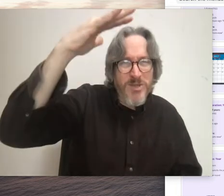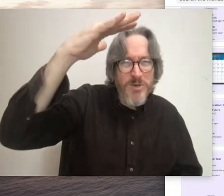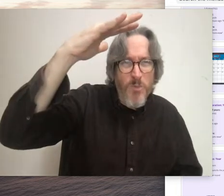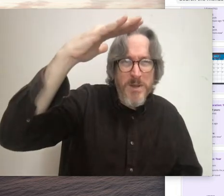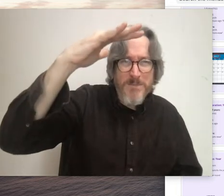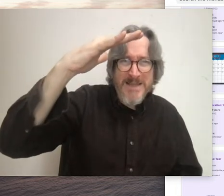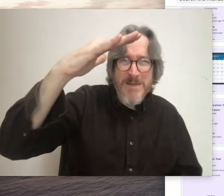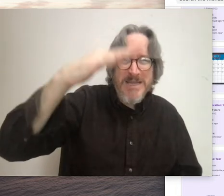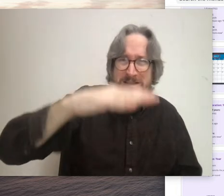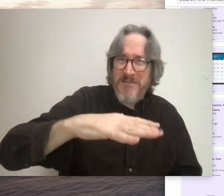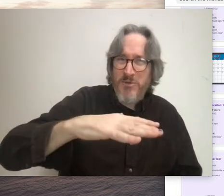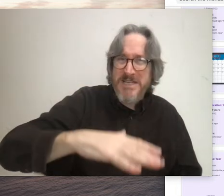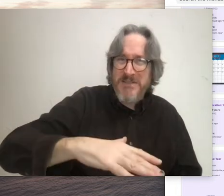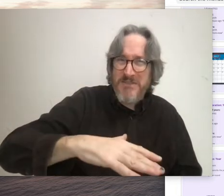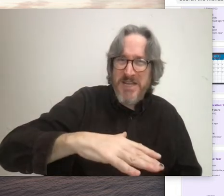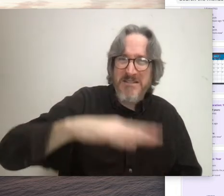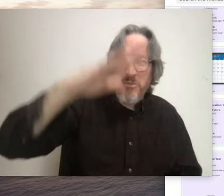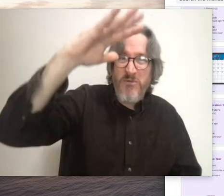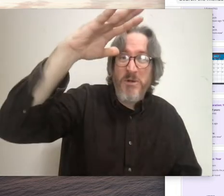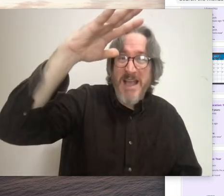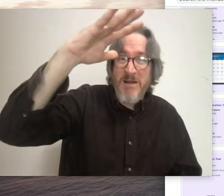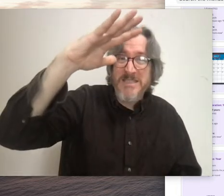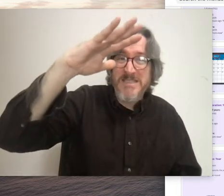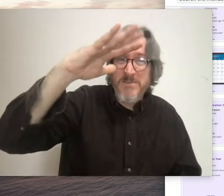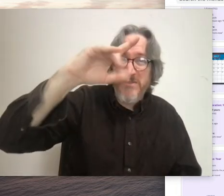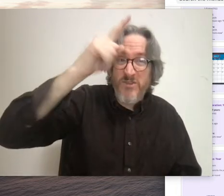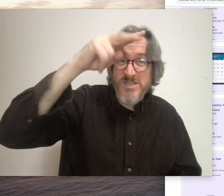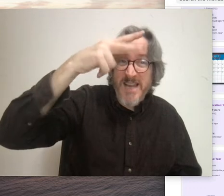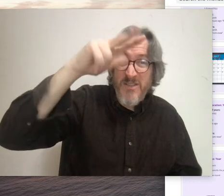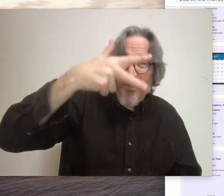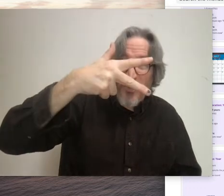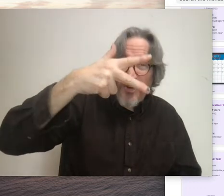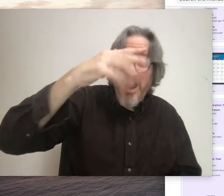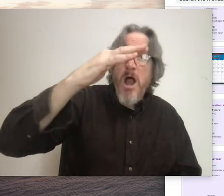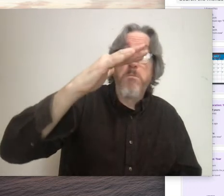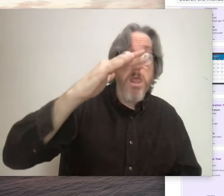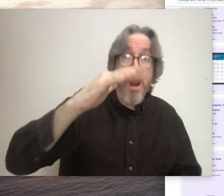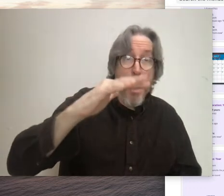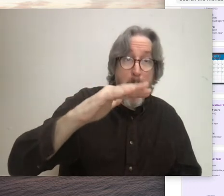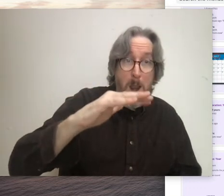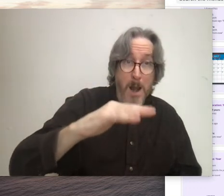also by the time we get to like 14th, 15th, we've already counted some bit first, second, third,